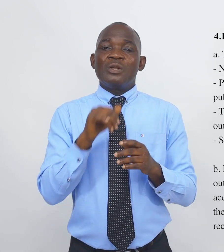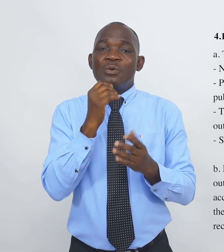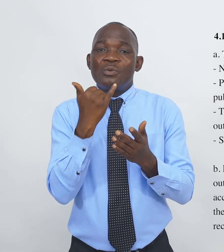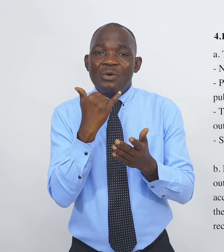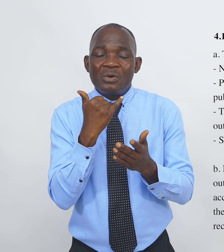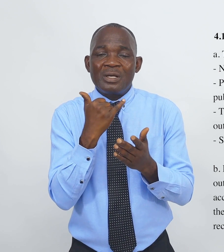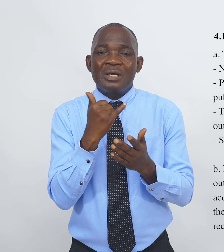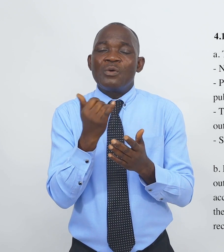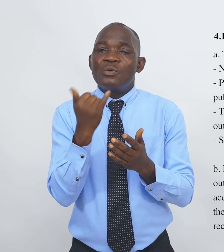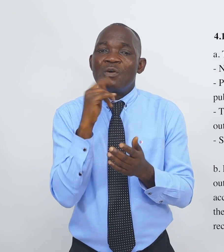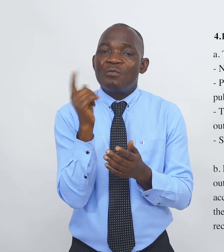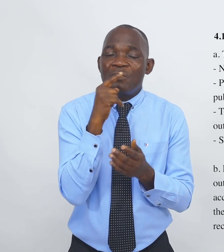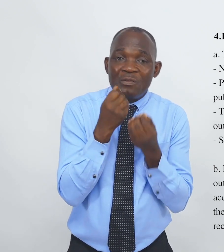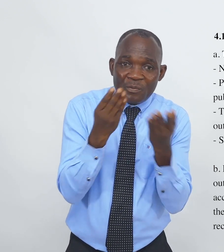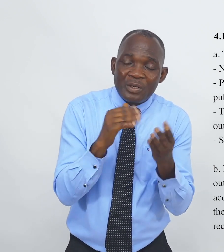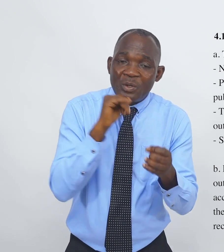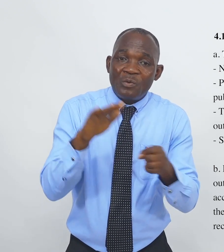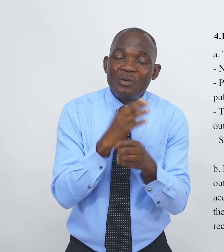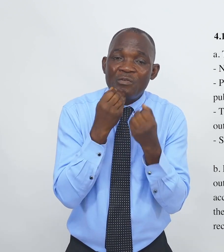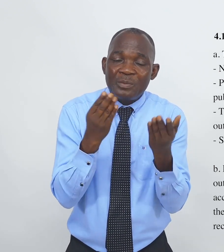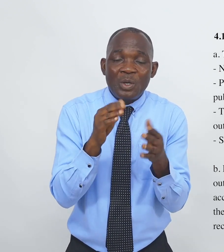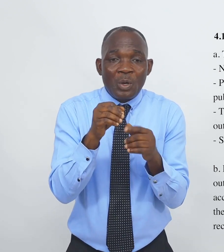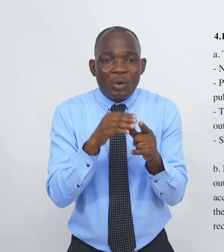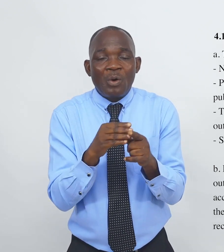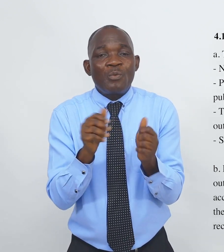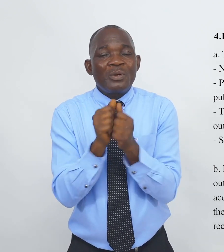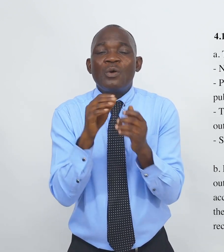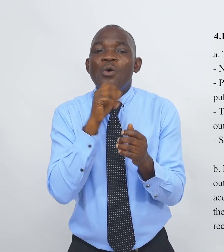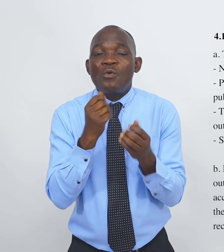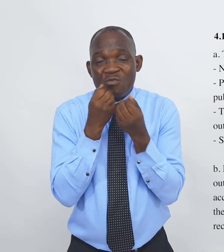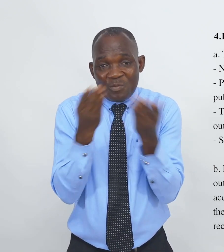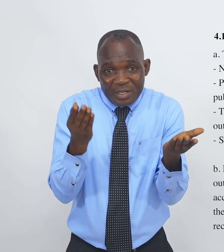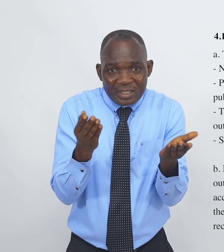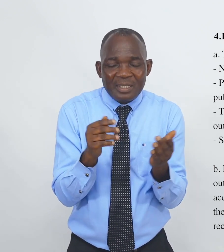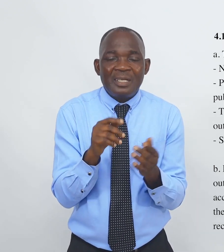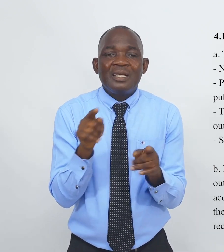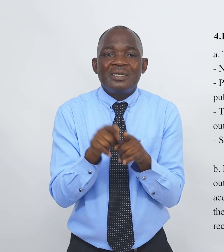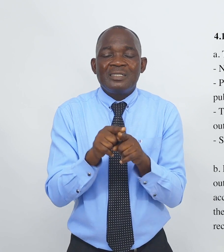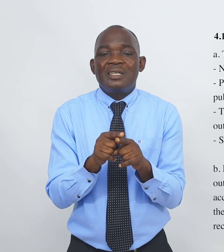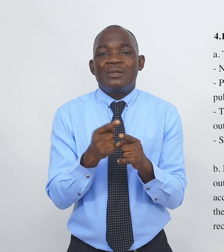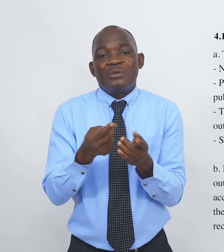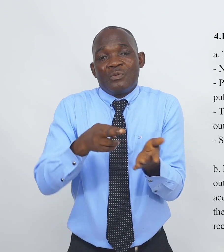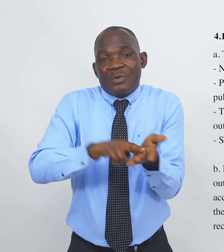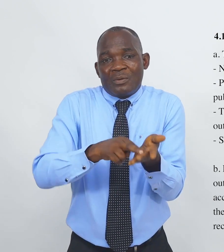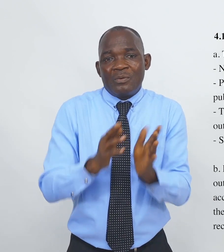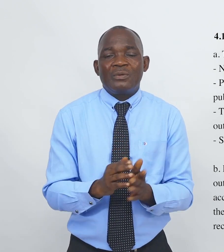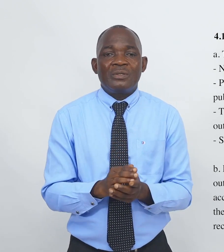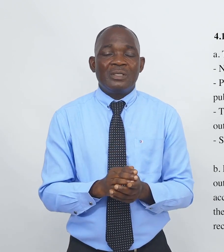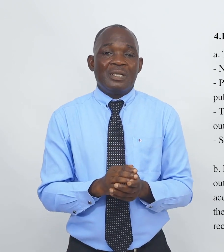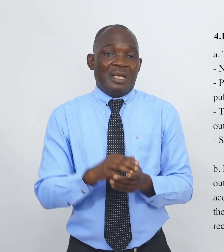incorrect, misleading, incomplete, or the out-of-date information in the record.